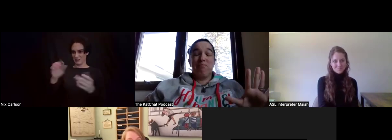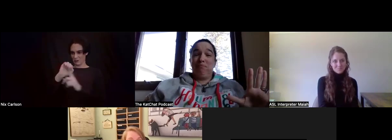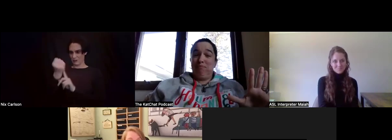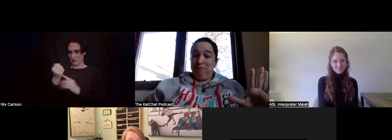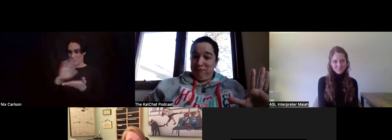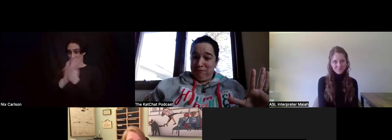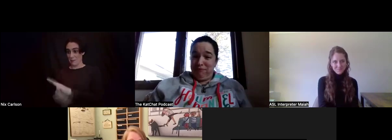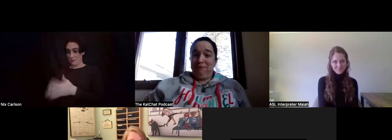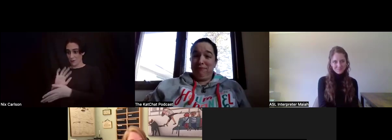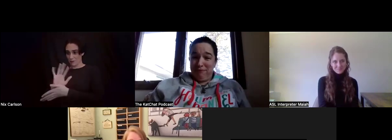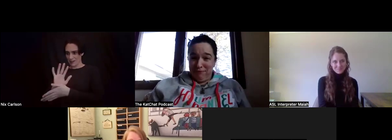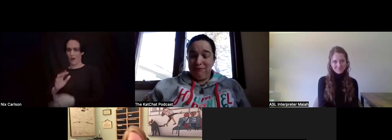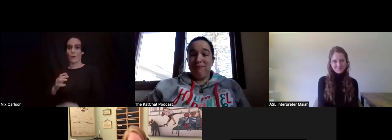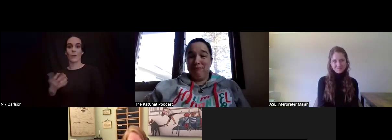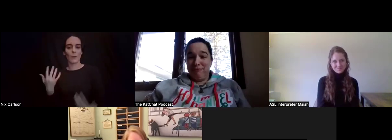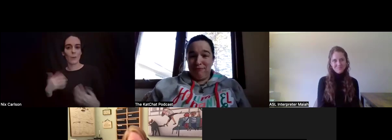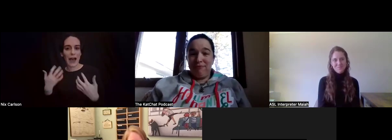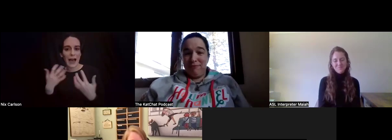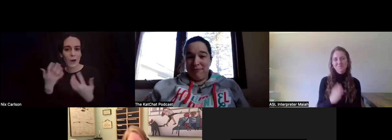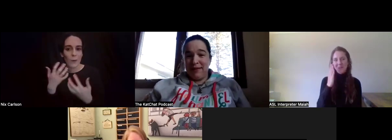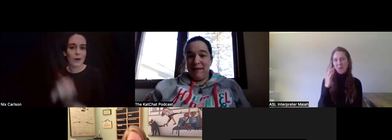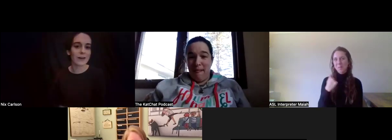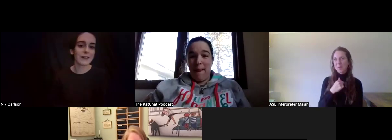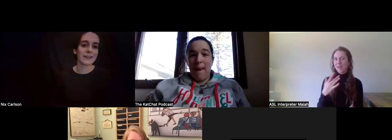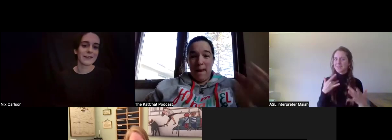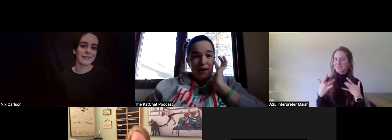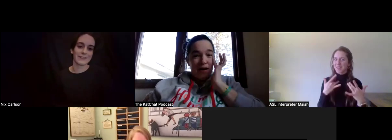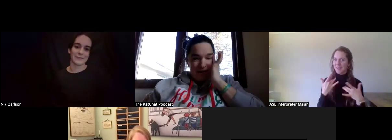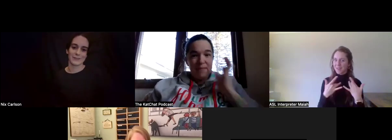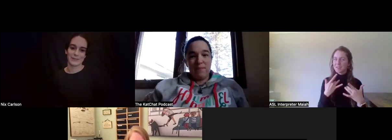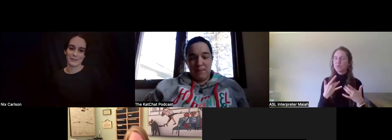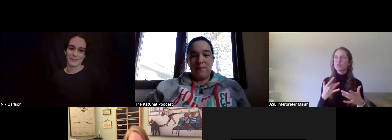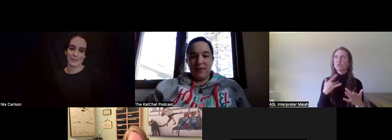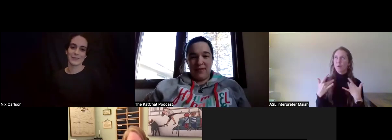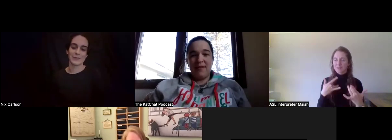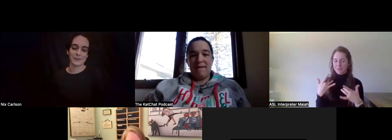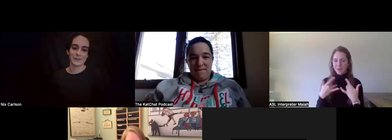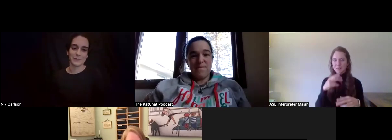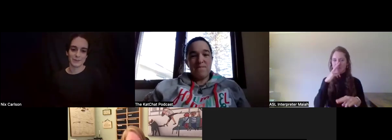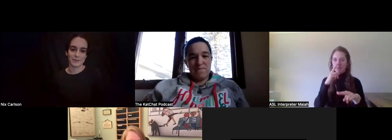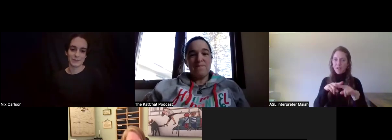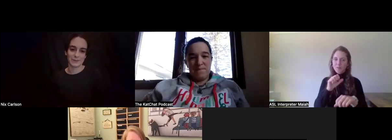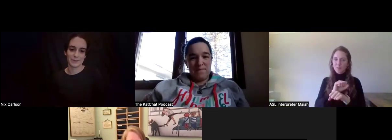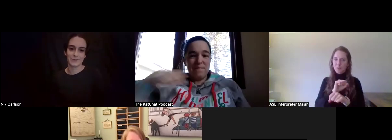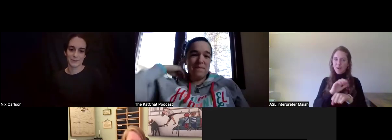I know we were so excited. We were so excited. It was so fun to work on it.